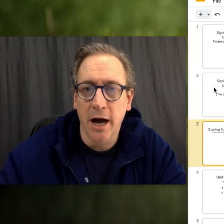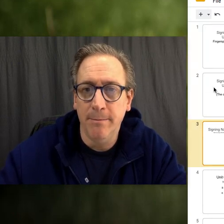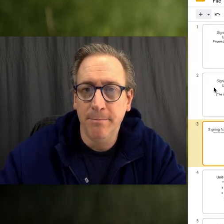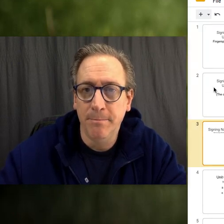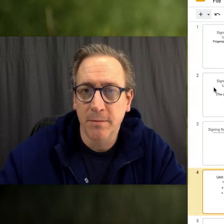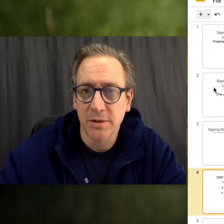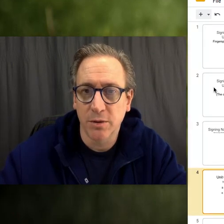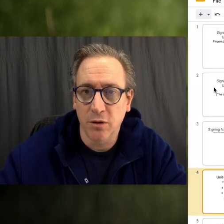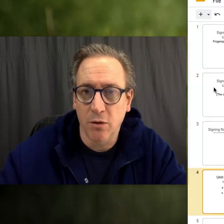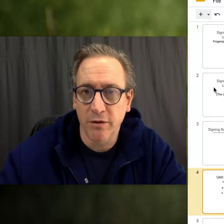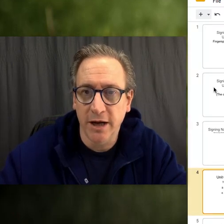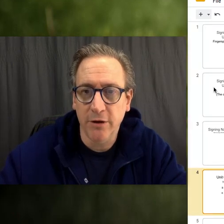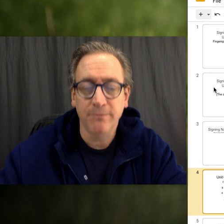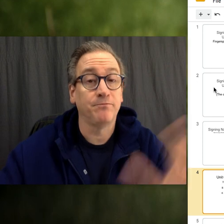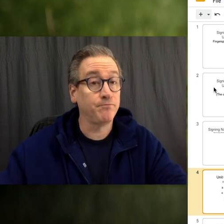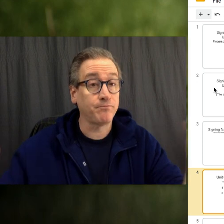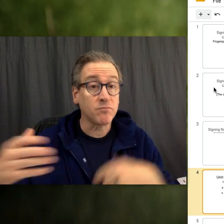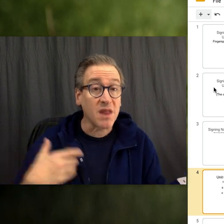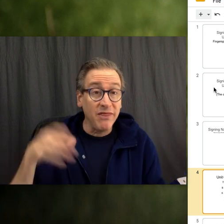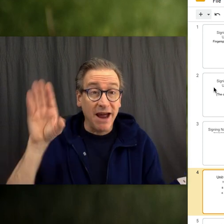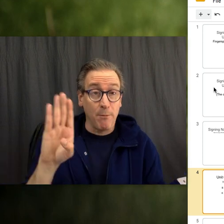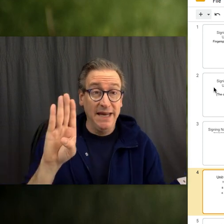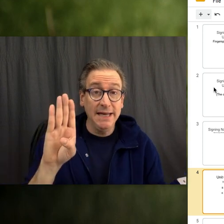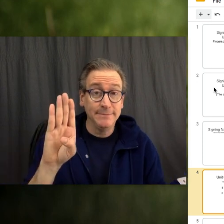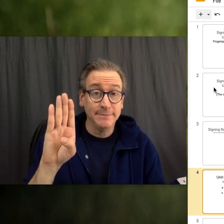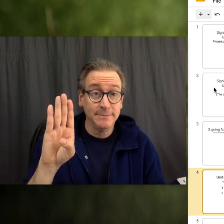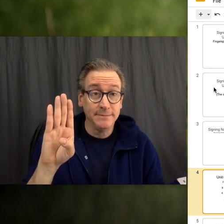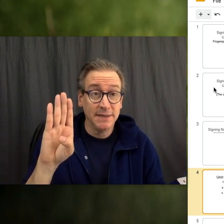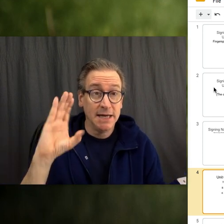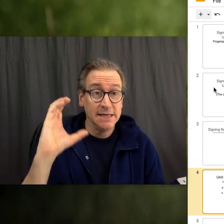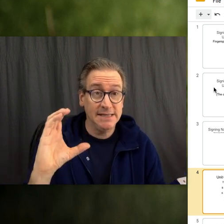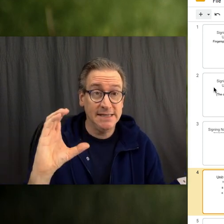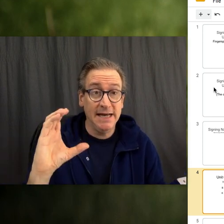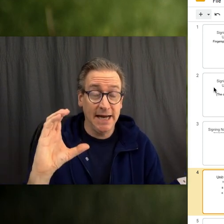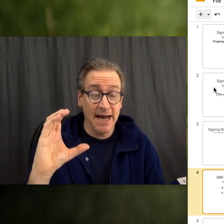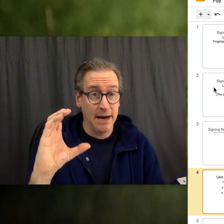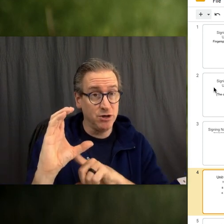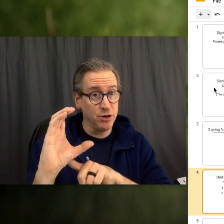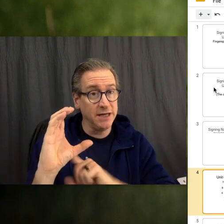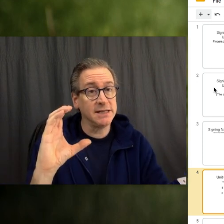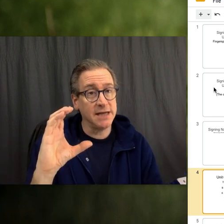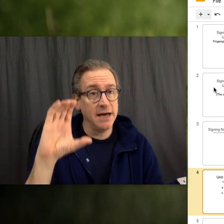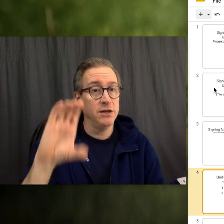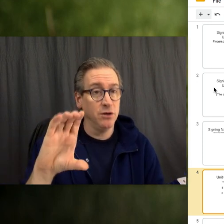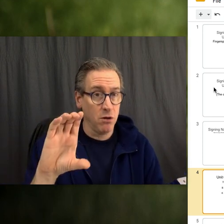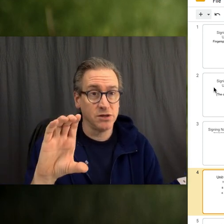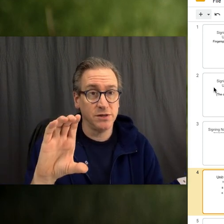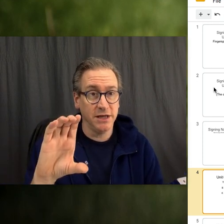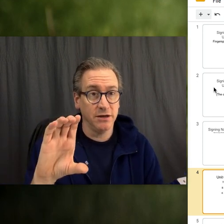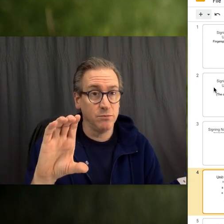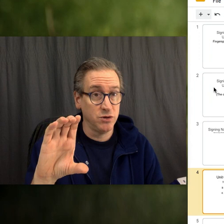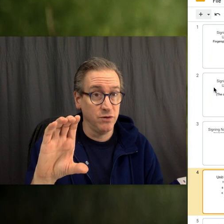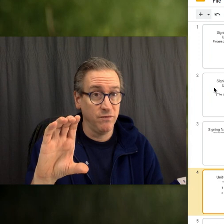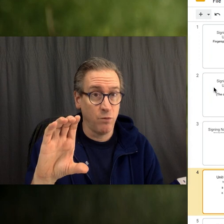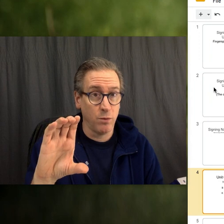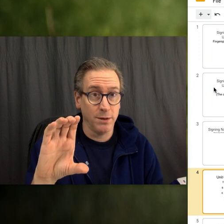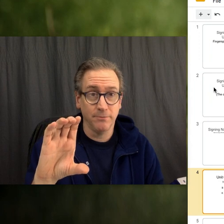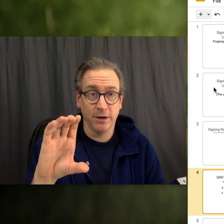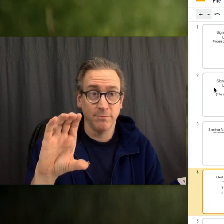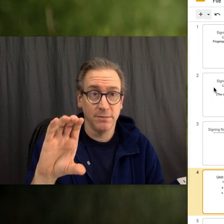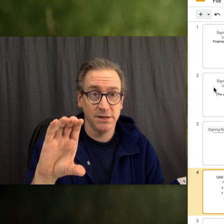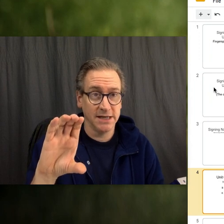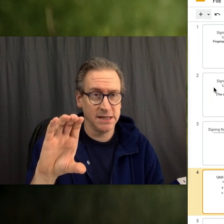So I'll put the whole thing here. They are B, C, and I'm turning it to the side. You'll also see it to the